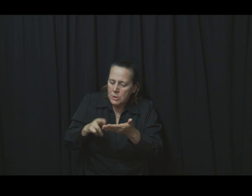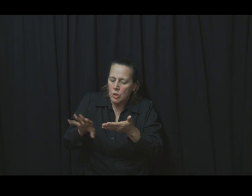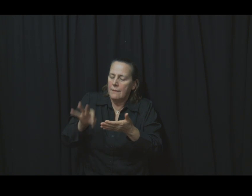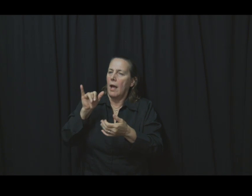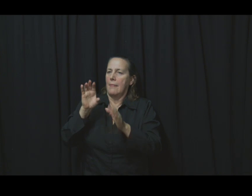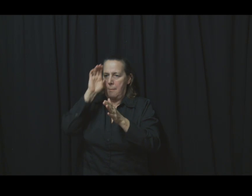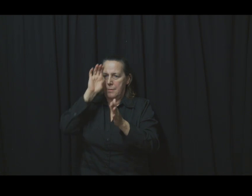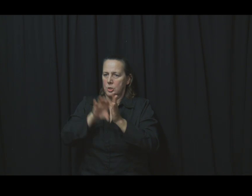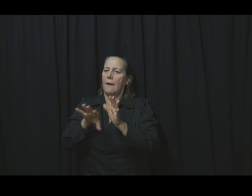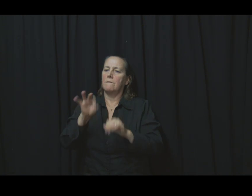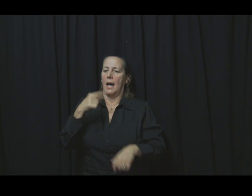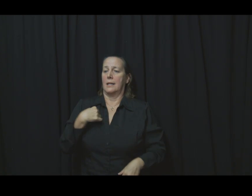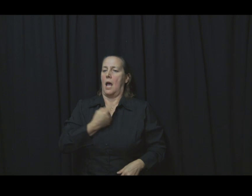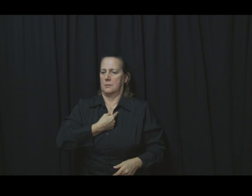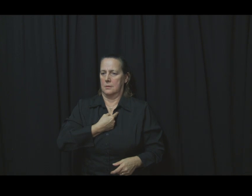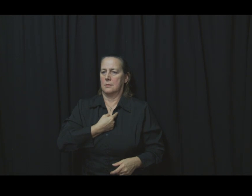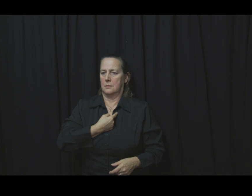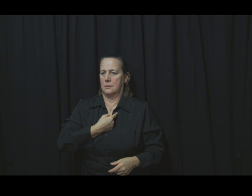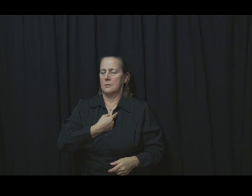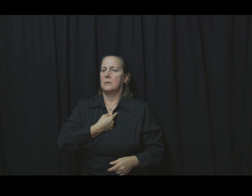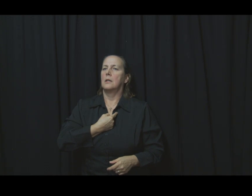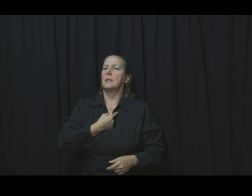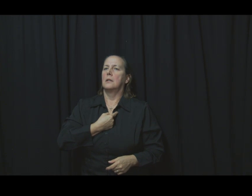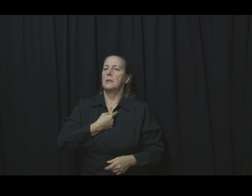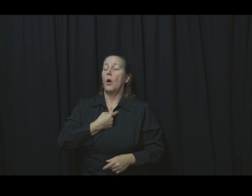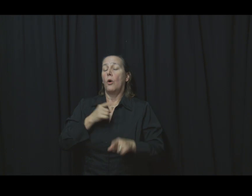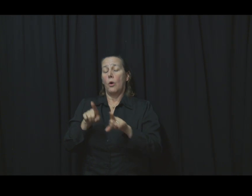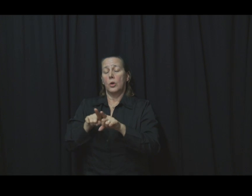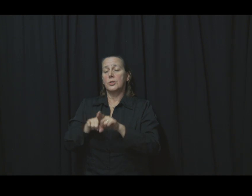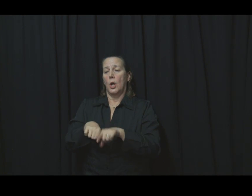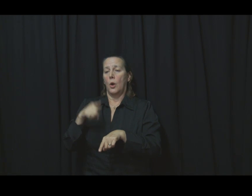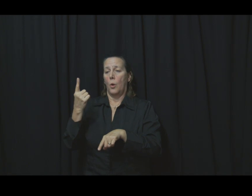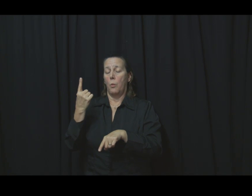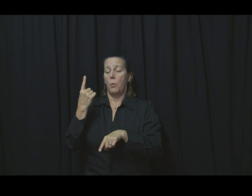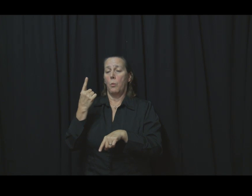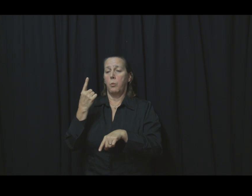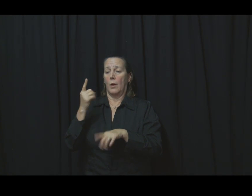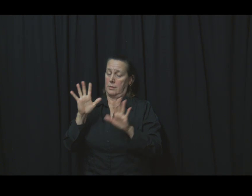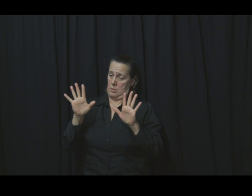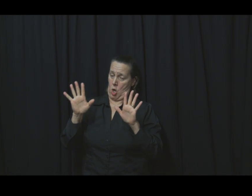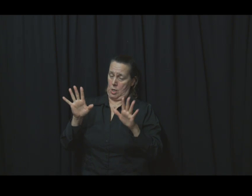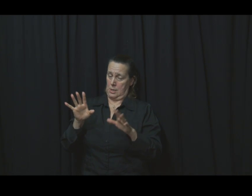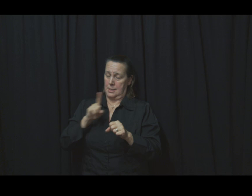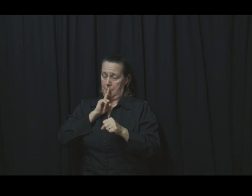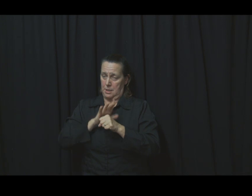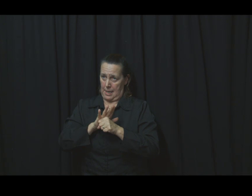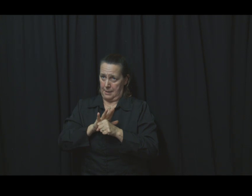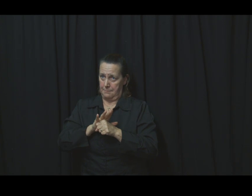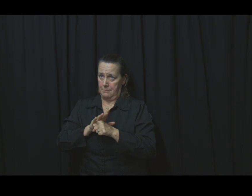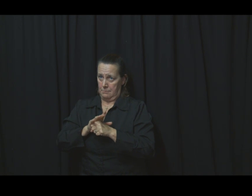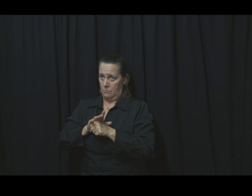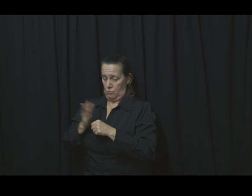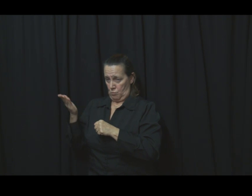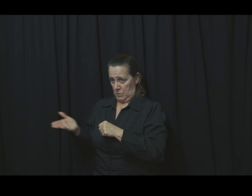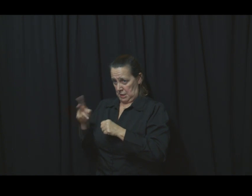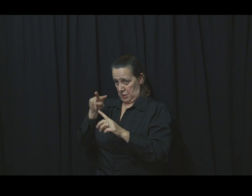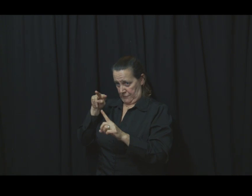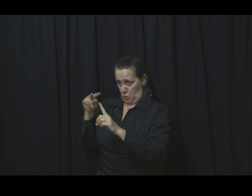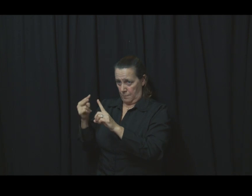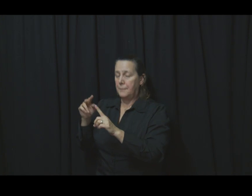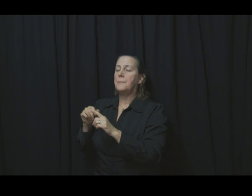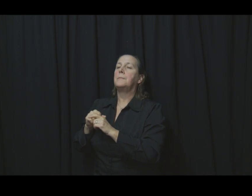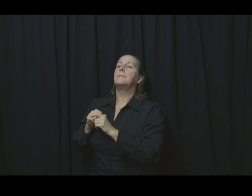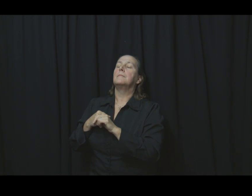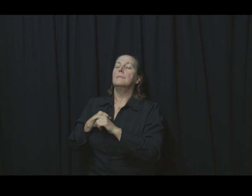Now, one of the extraordinary claims associated with Mr. Ham's worldview is